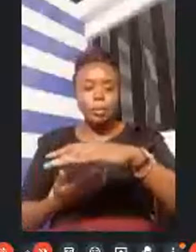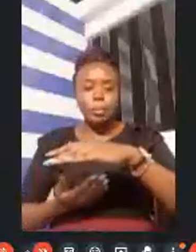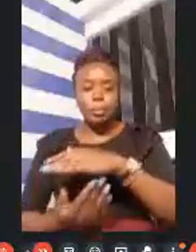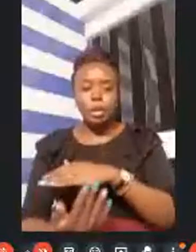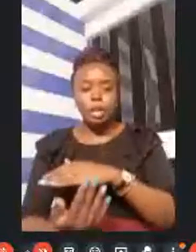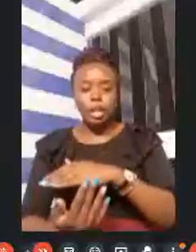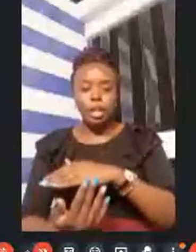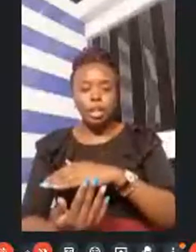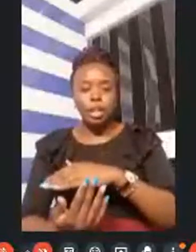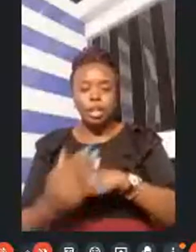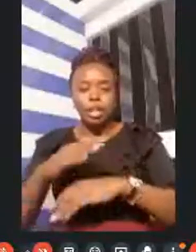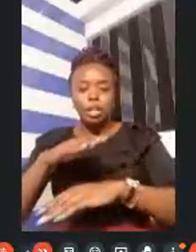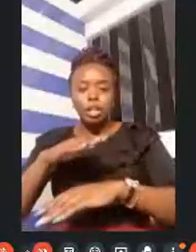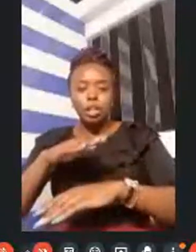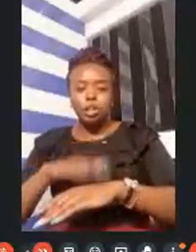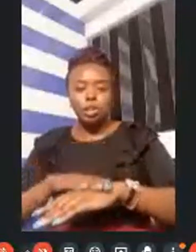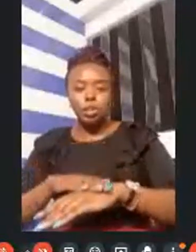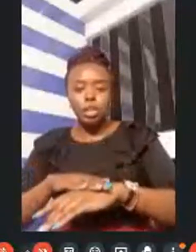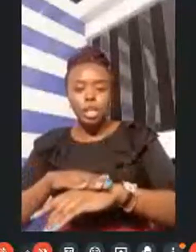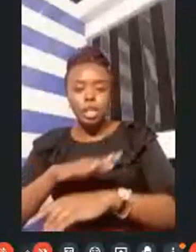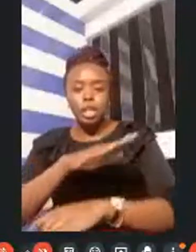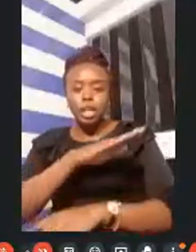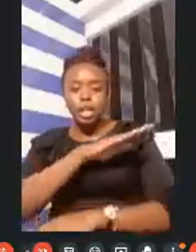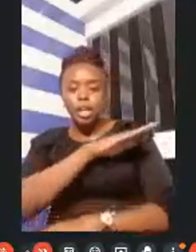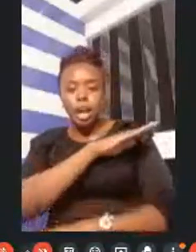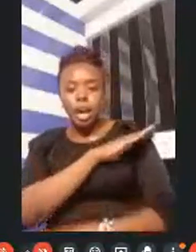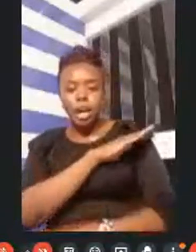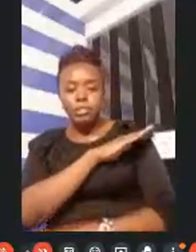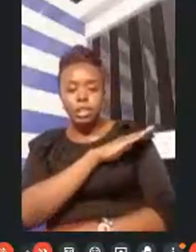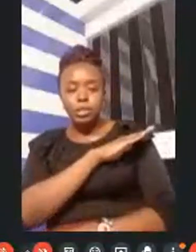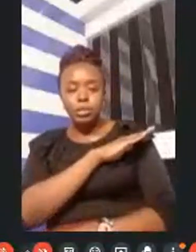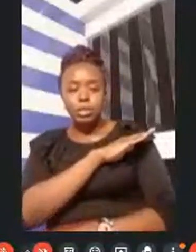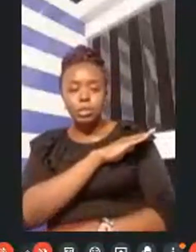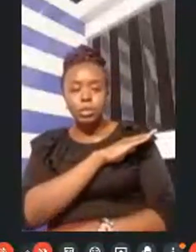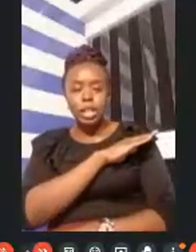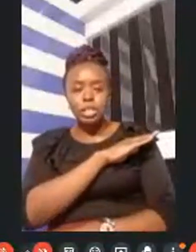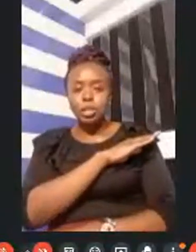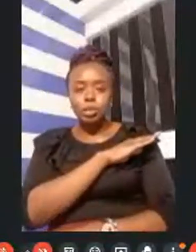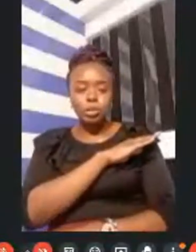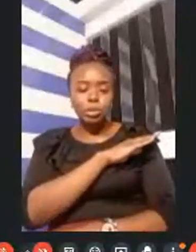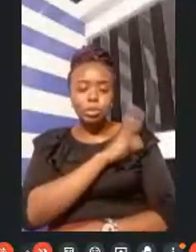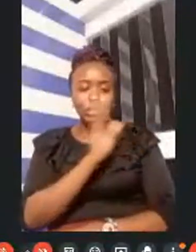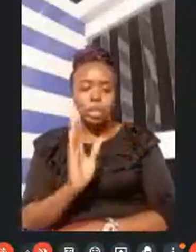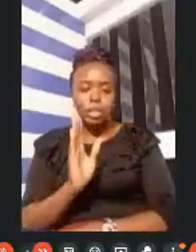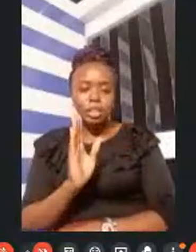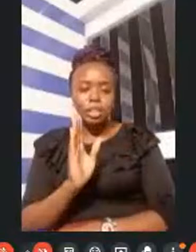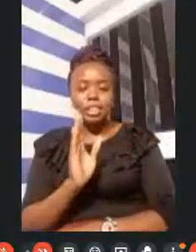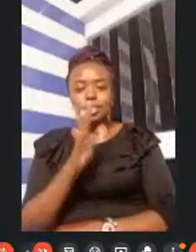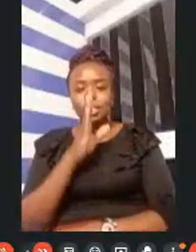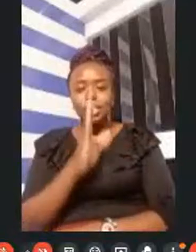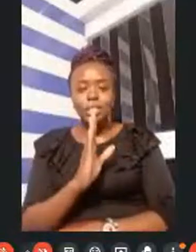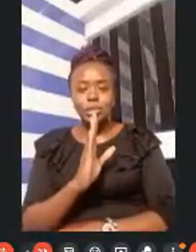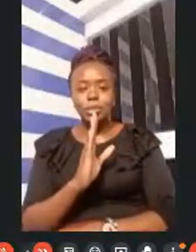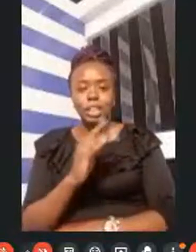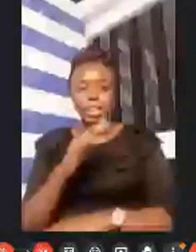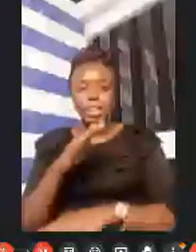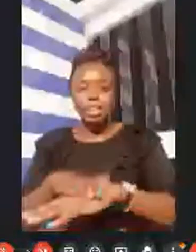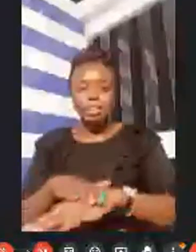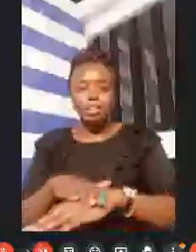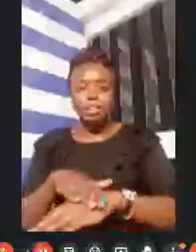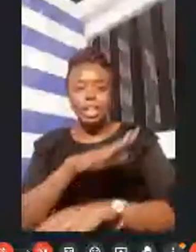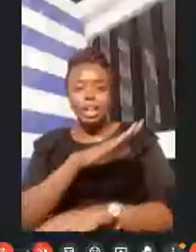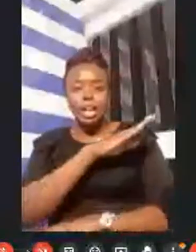Good morning. Good afternoon. There is no good noon. Noon, it's